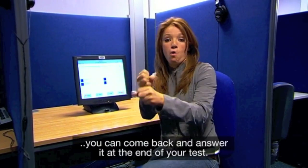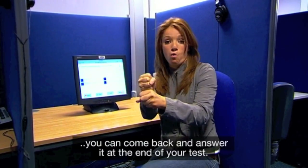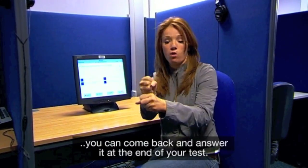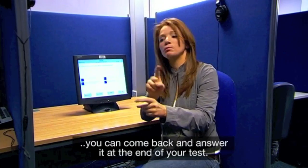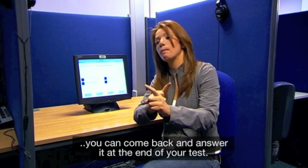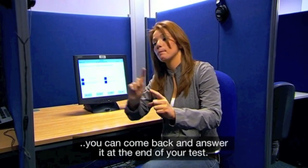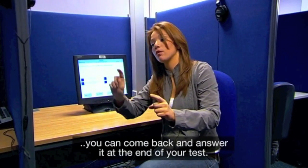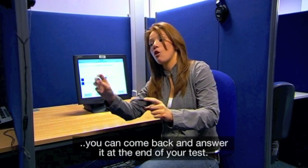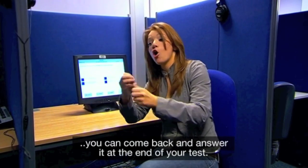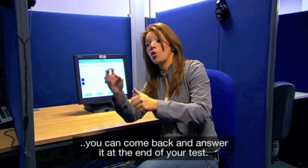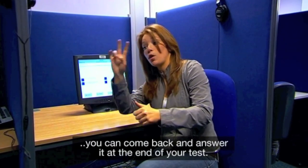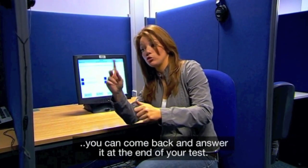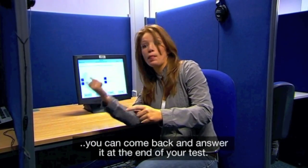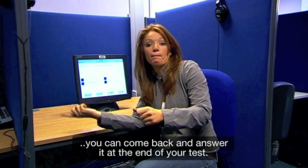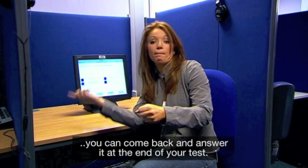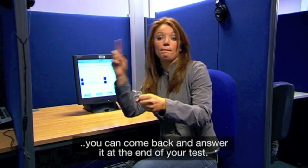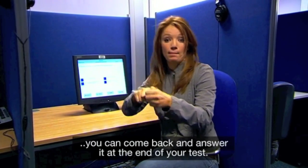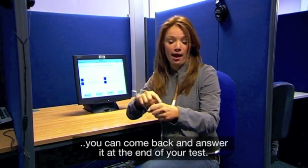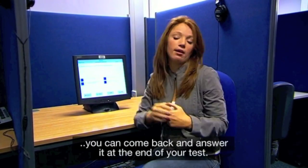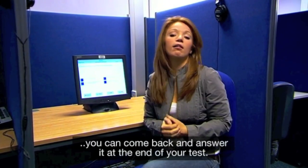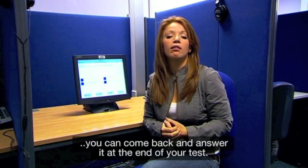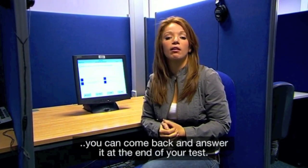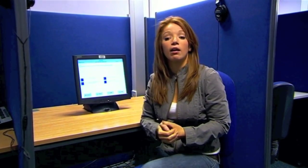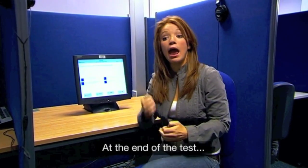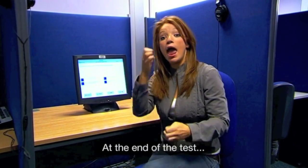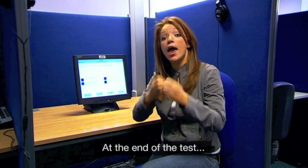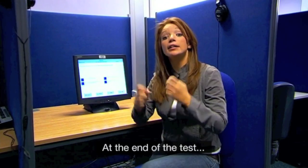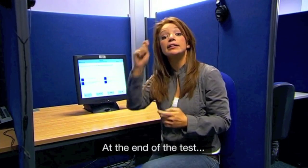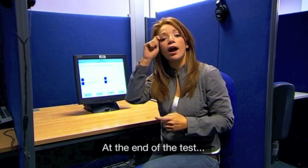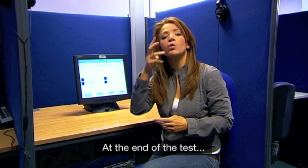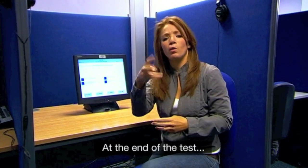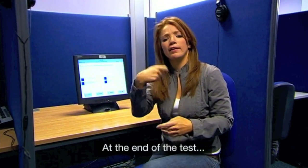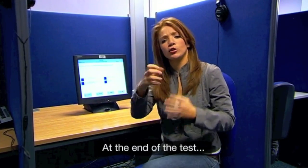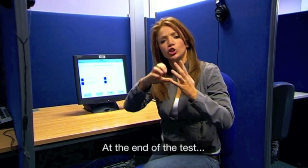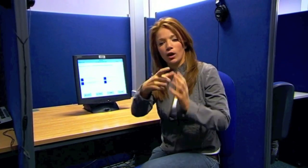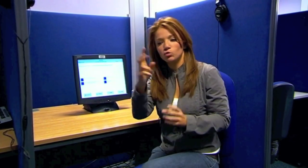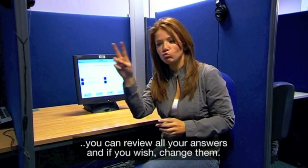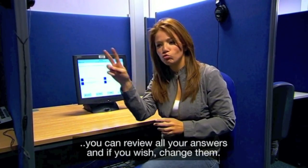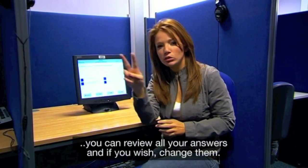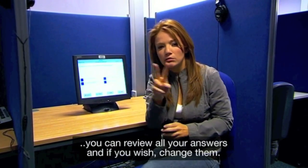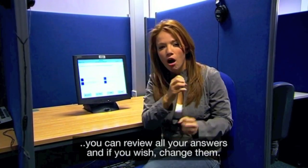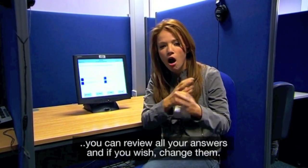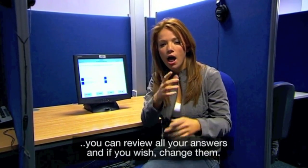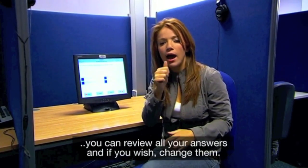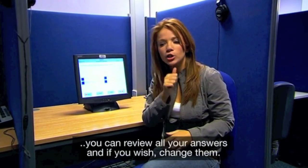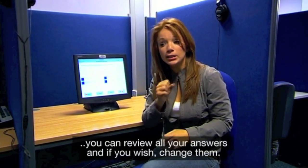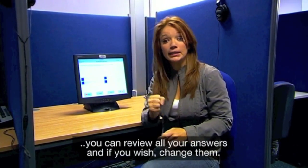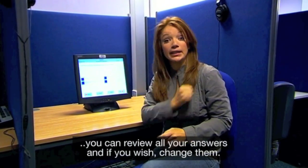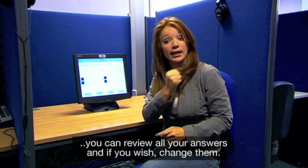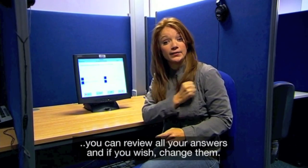back and answer it at the end of your test. At the end of the test, you can review all your answers and, if you wish, change